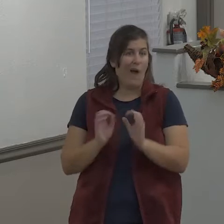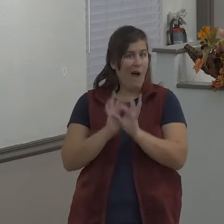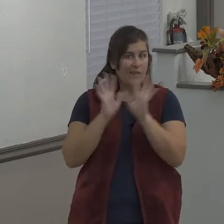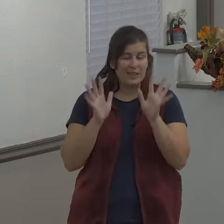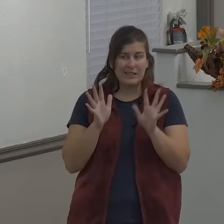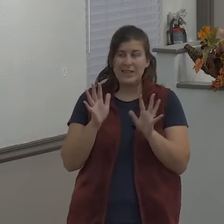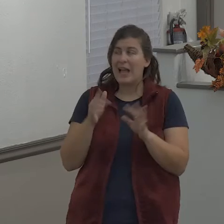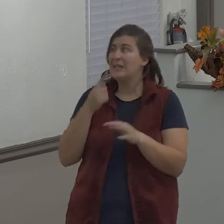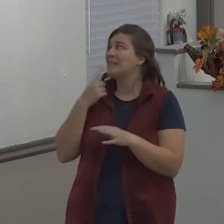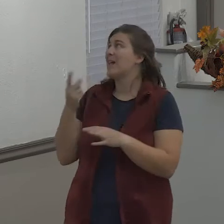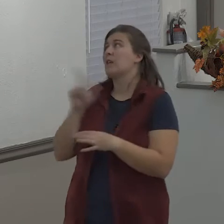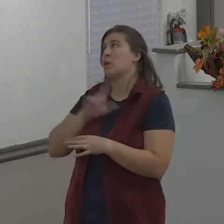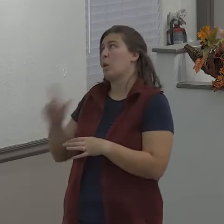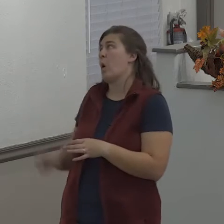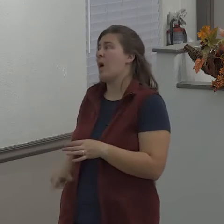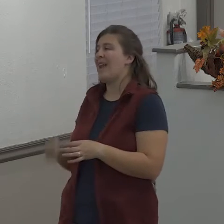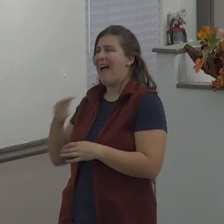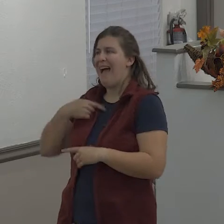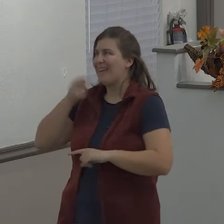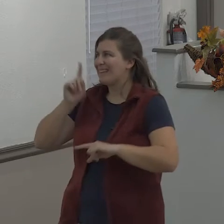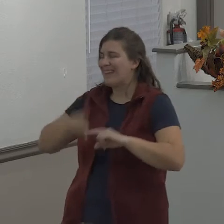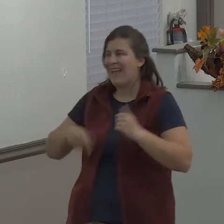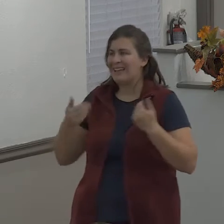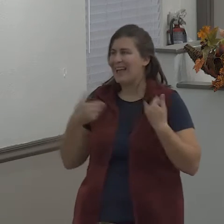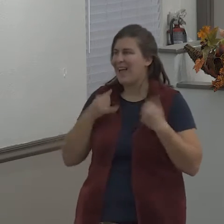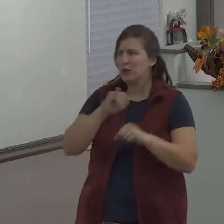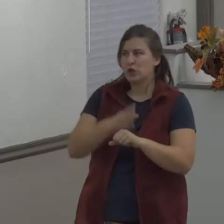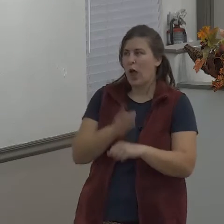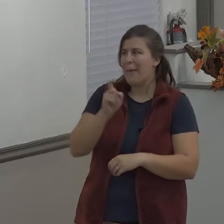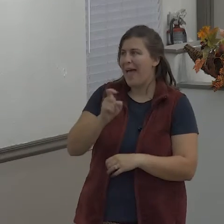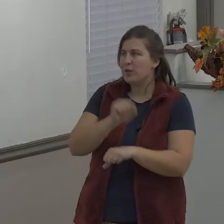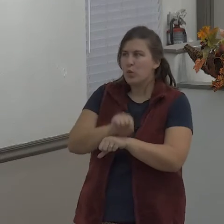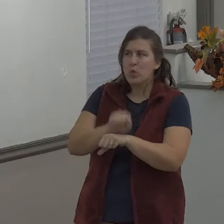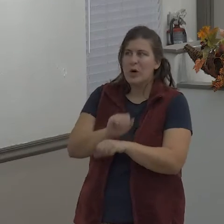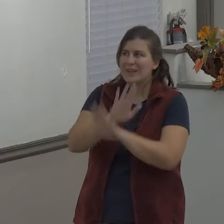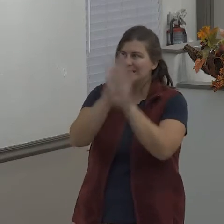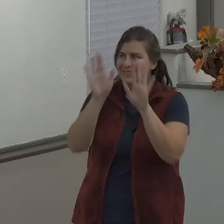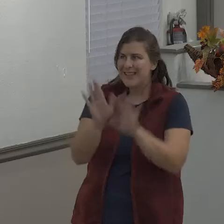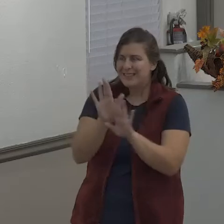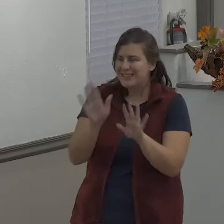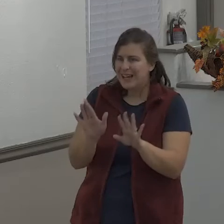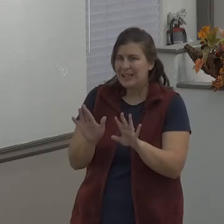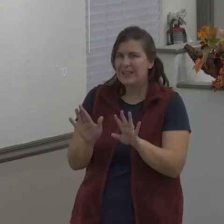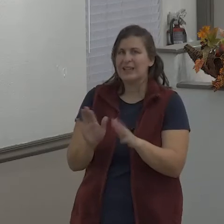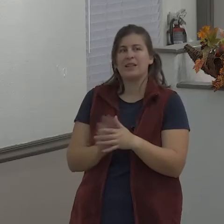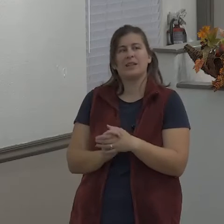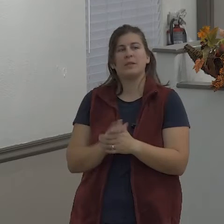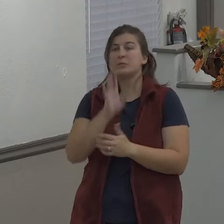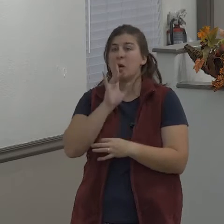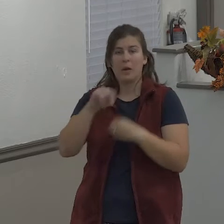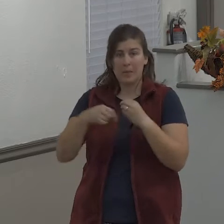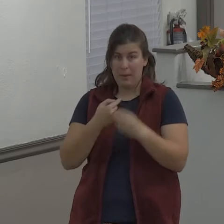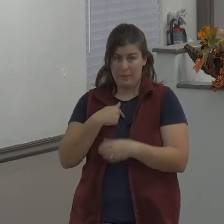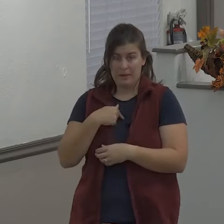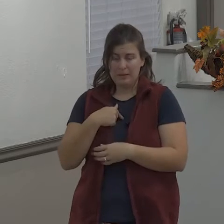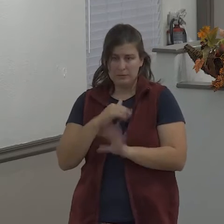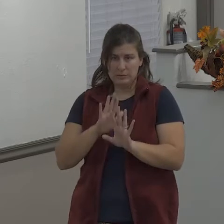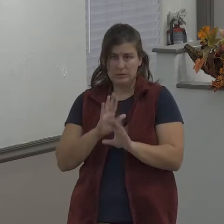obviously, Lord, I can't have a job that I'd have to work on Sunday. I'm talking about me.